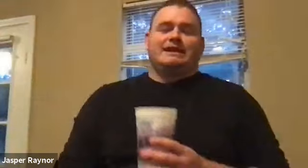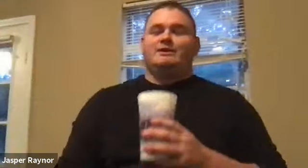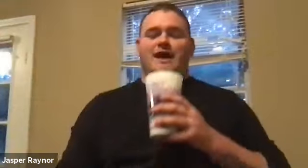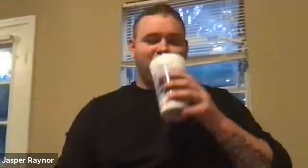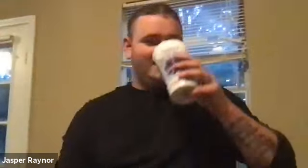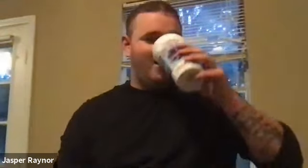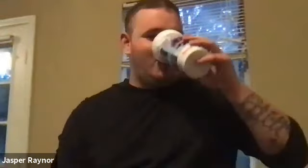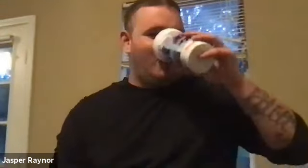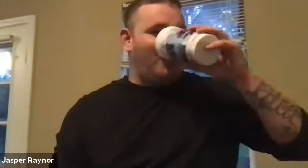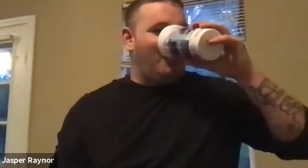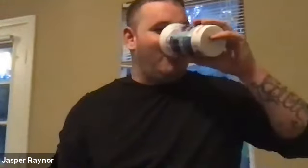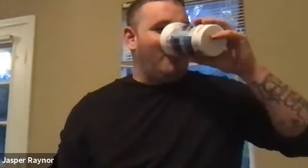can do that.